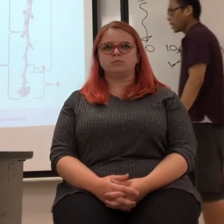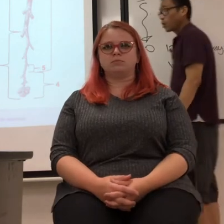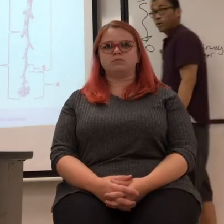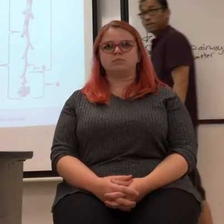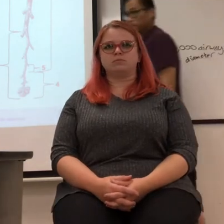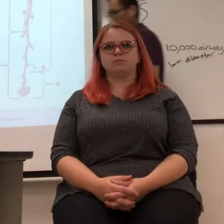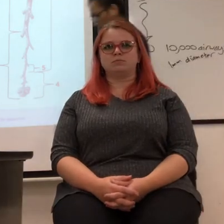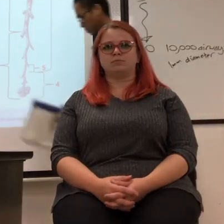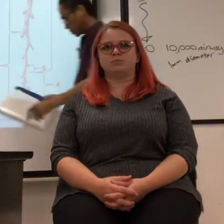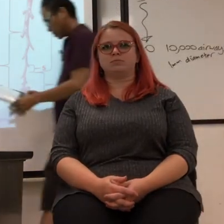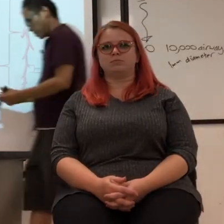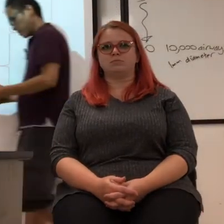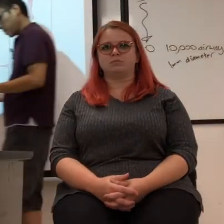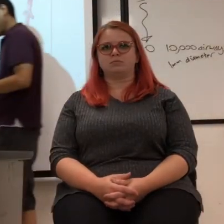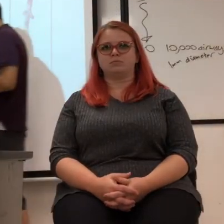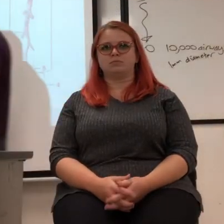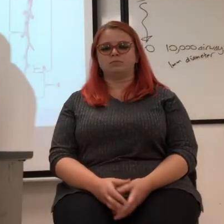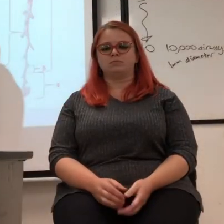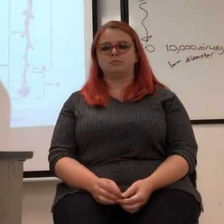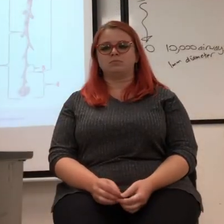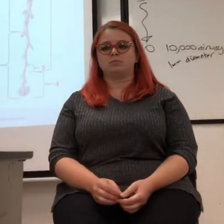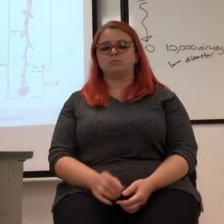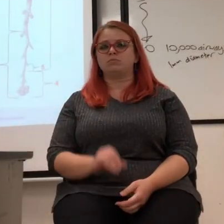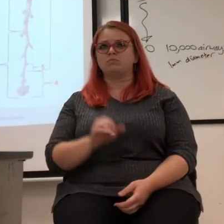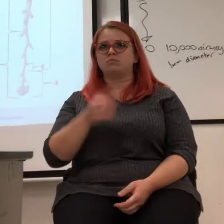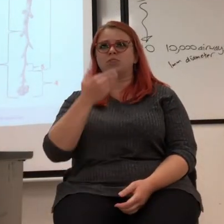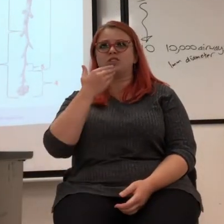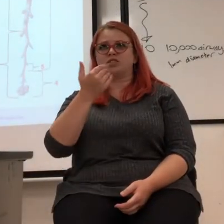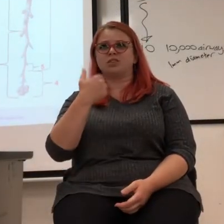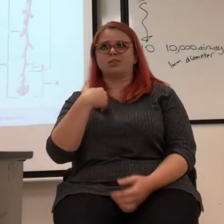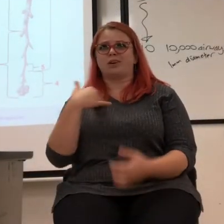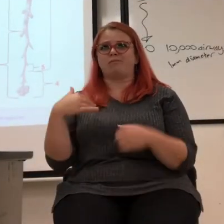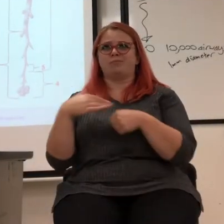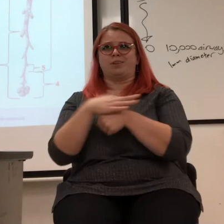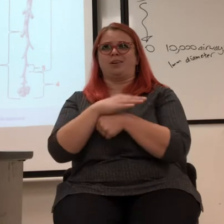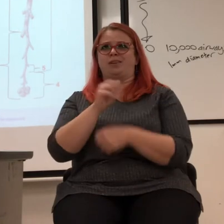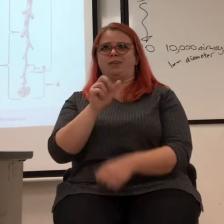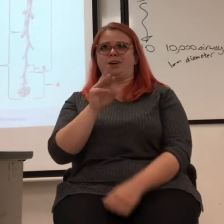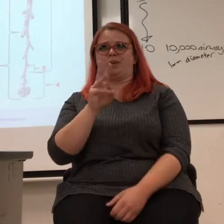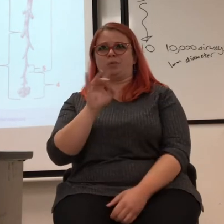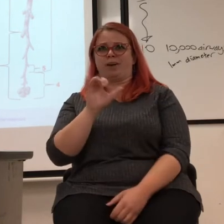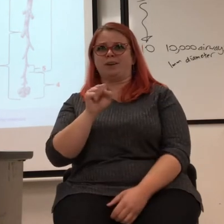That's a lot of airways. That's good. That's what you need.